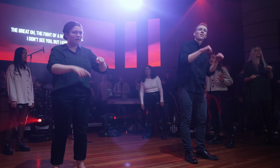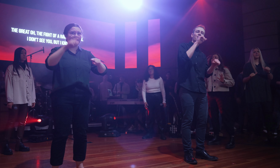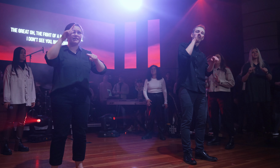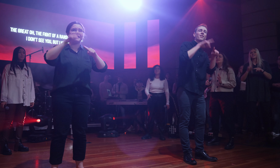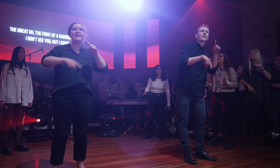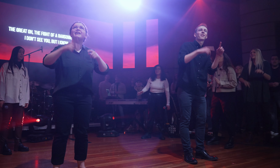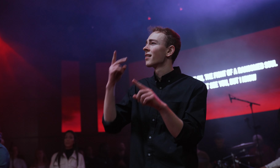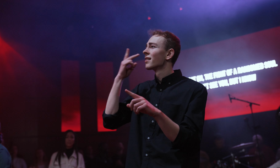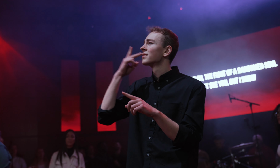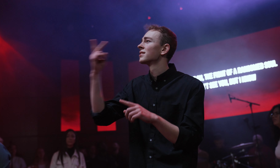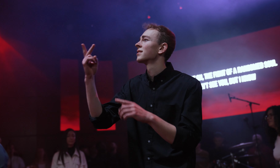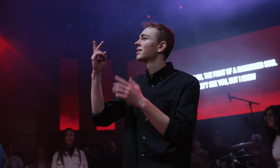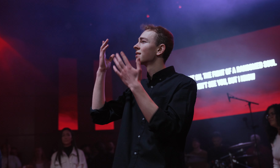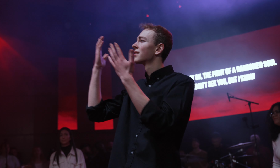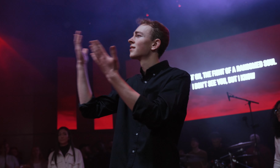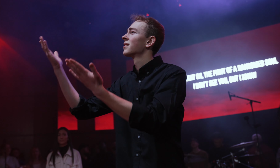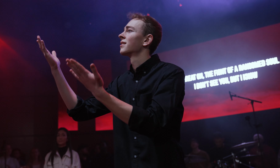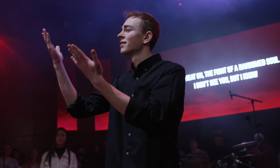I don't see you,